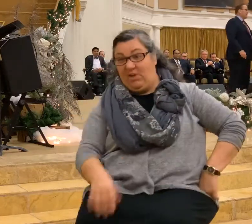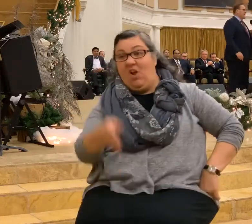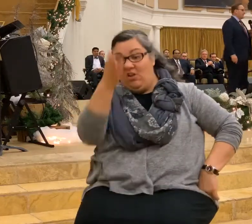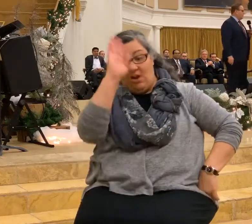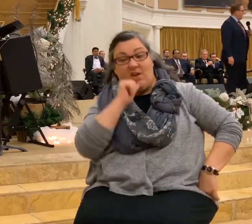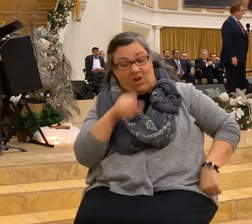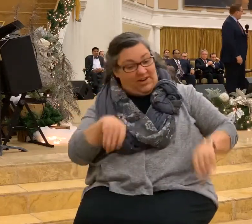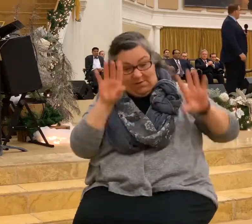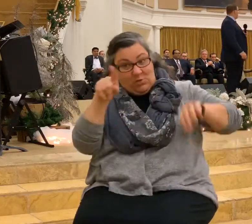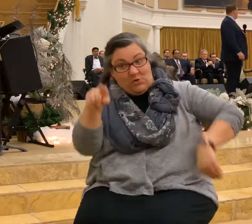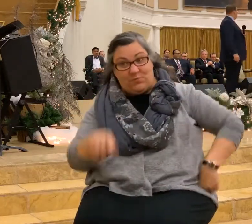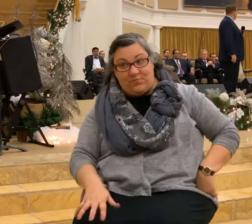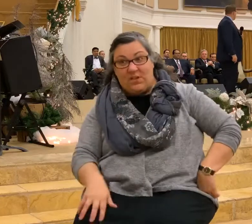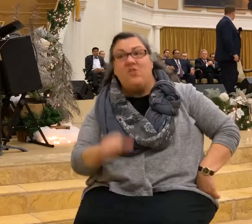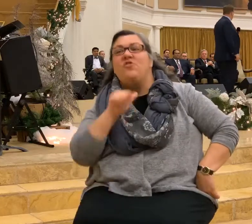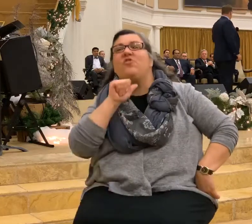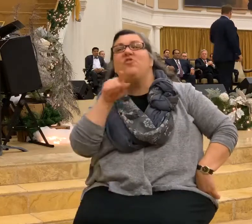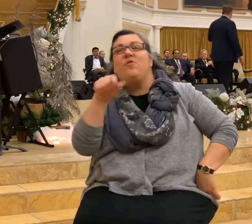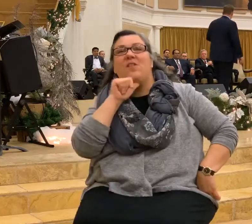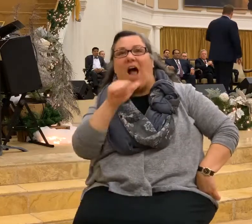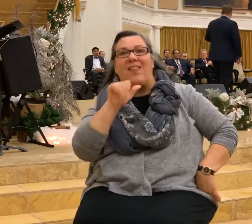That's right. You ain't that important.